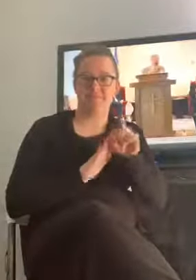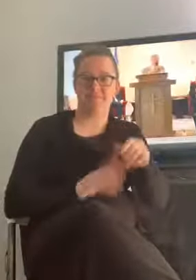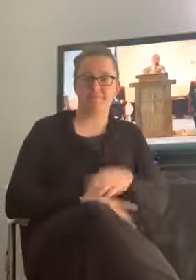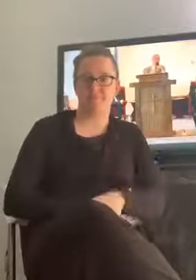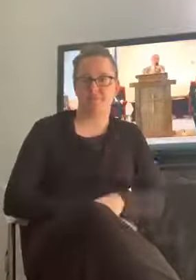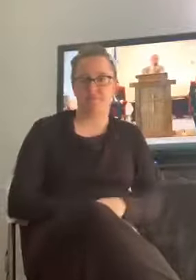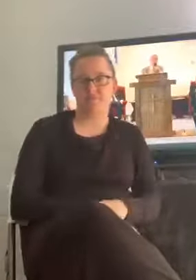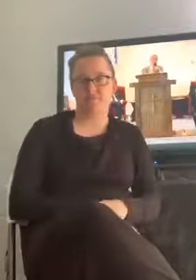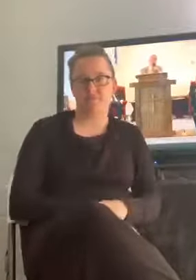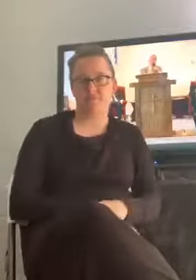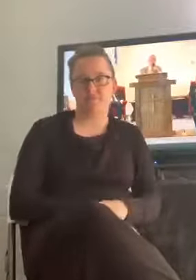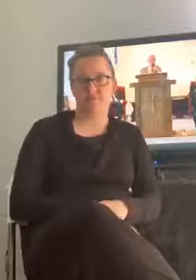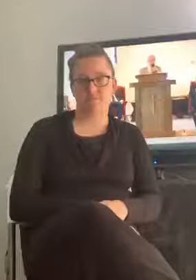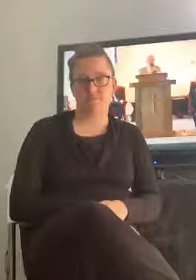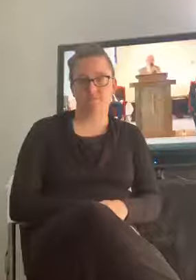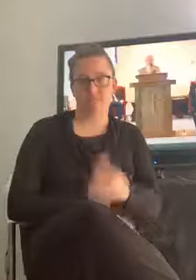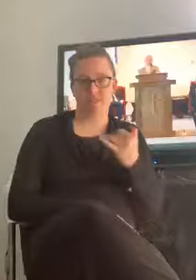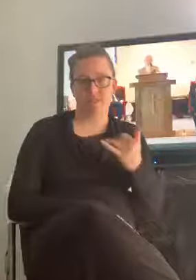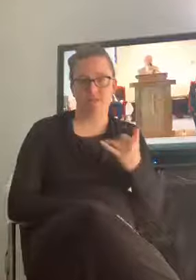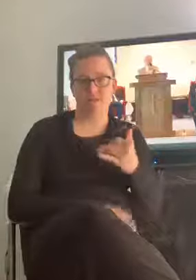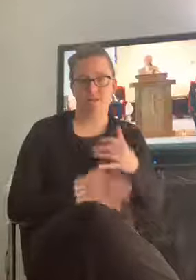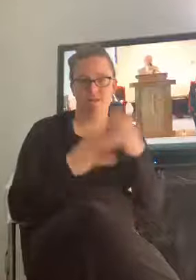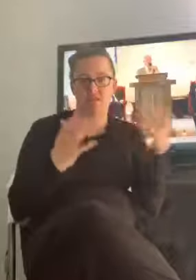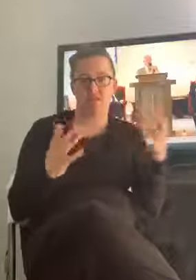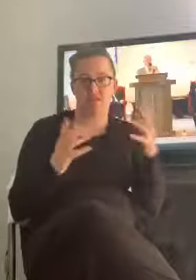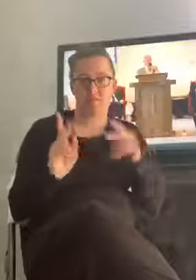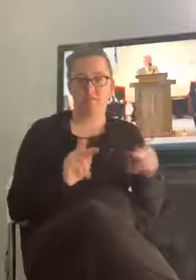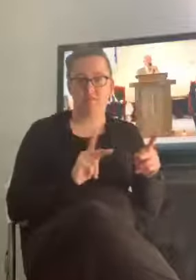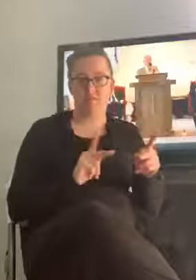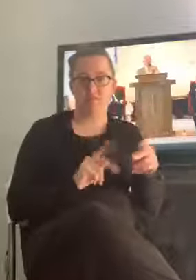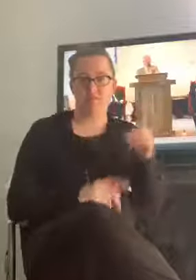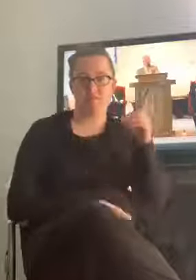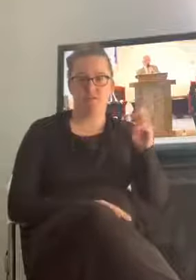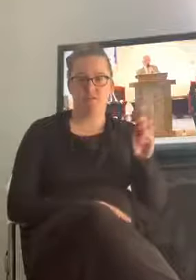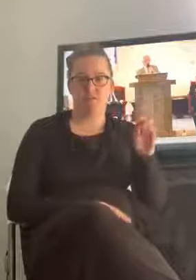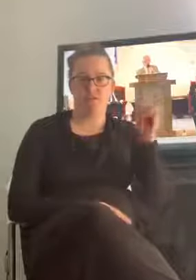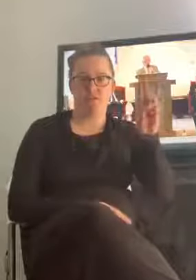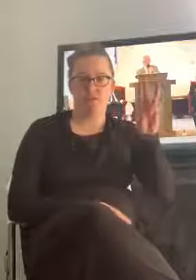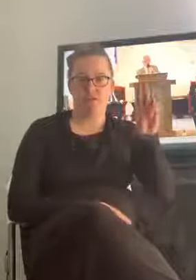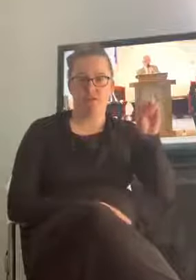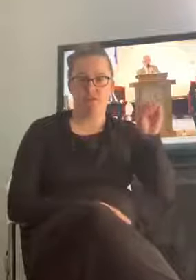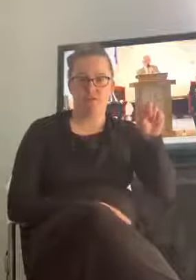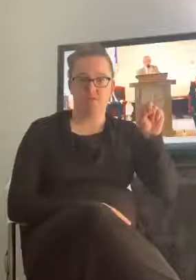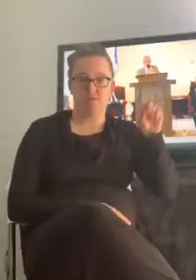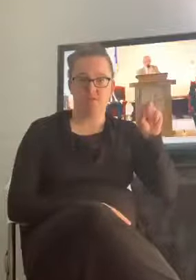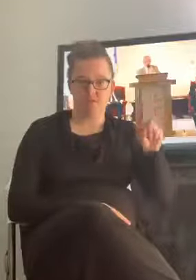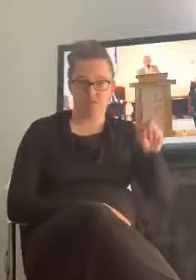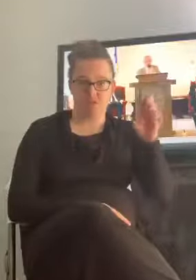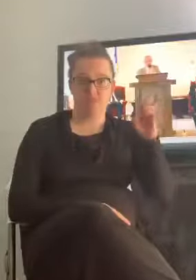There has been many of people that drowned in this way.